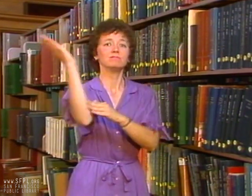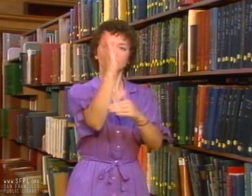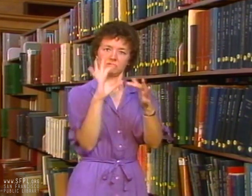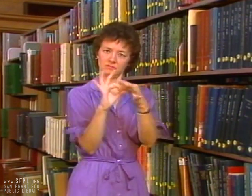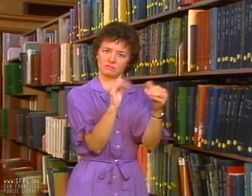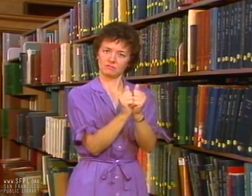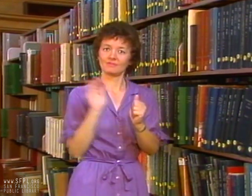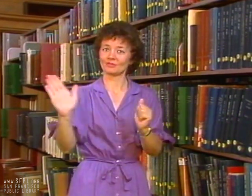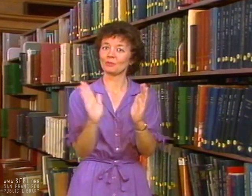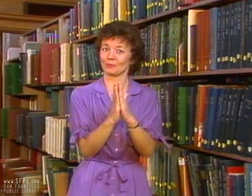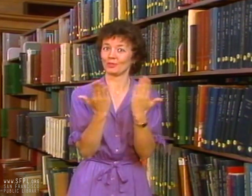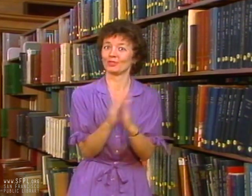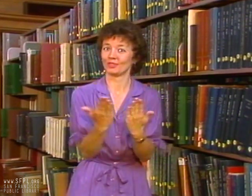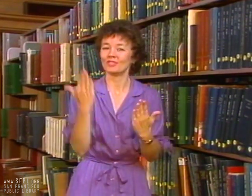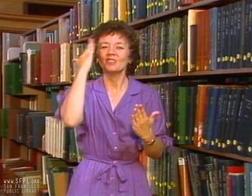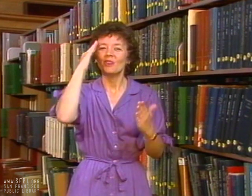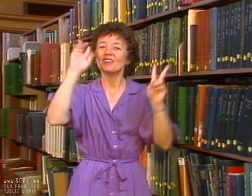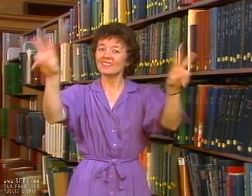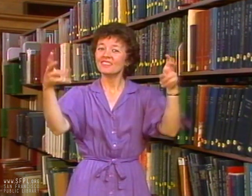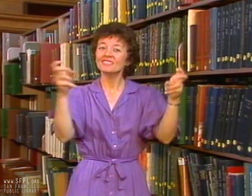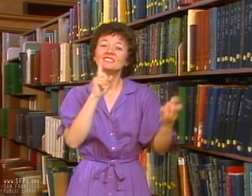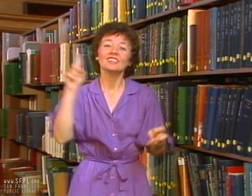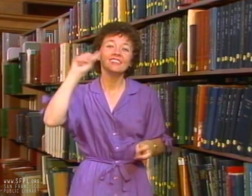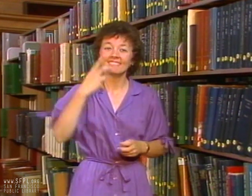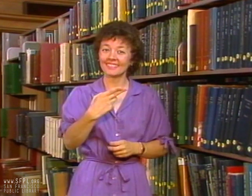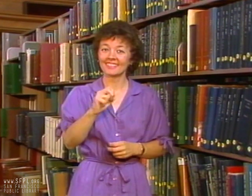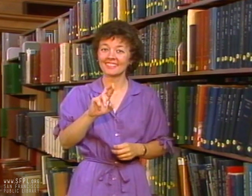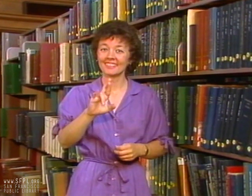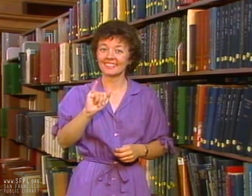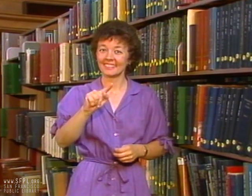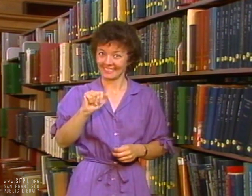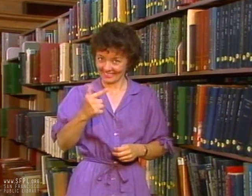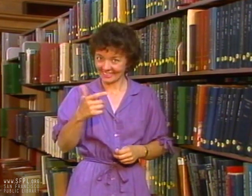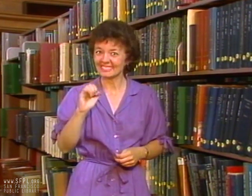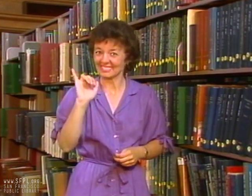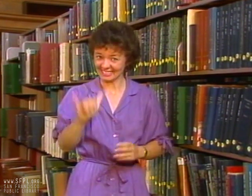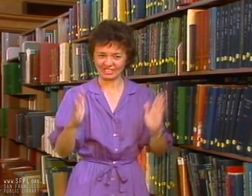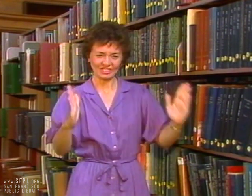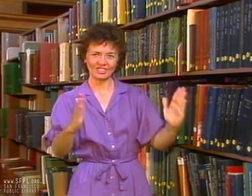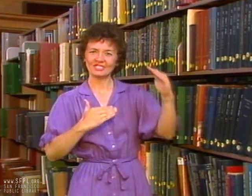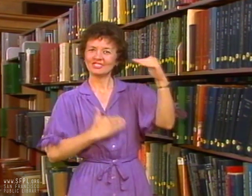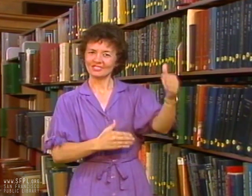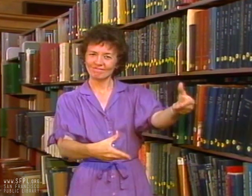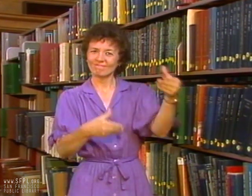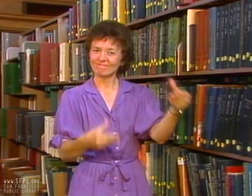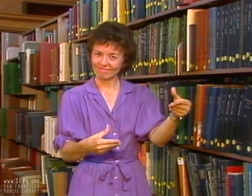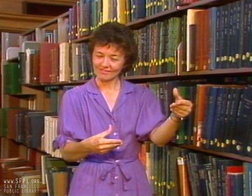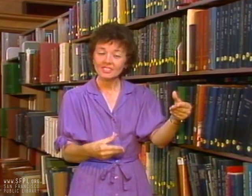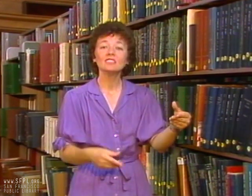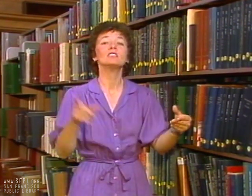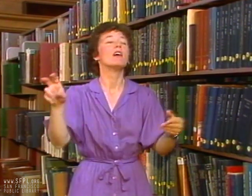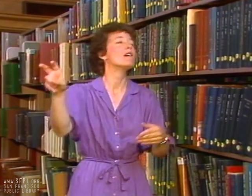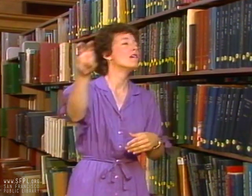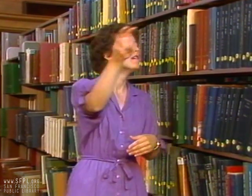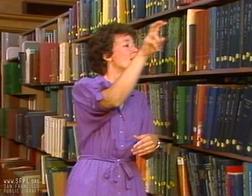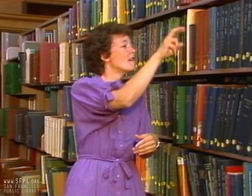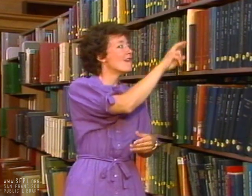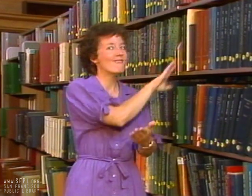deaf people and about his extensive treatment of this subject in his book, Deaf Heritage. He recently